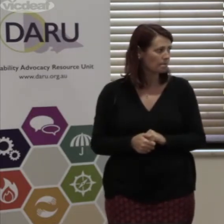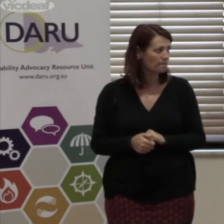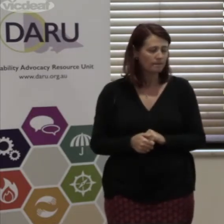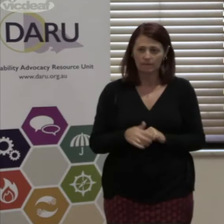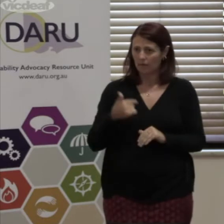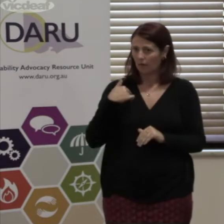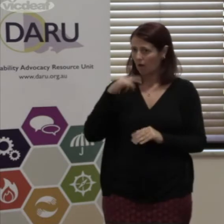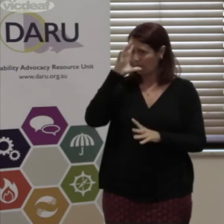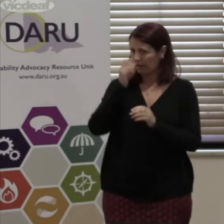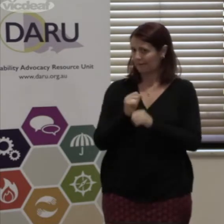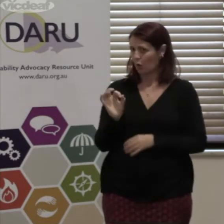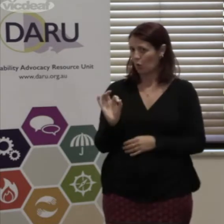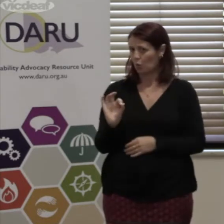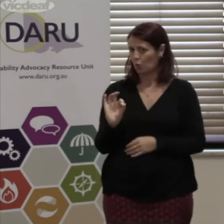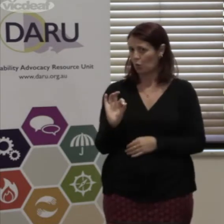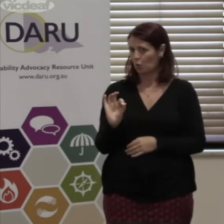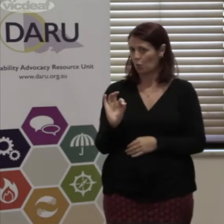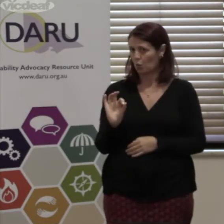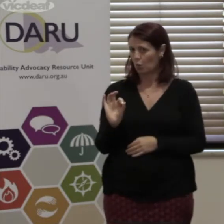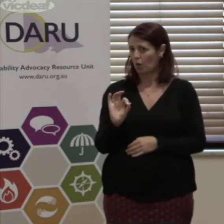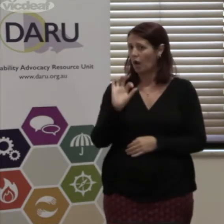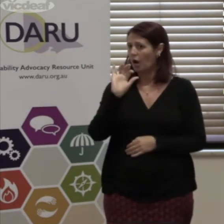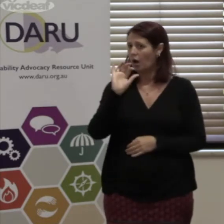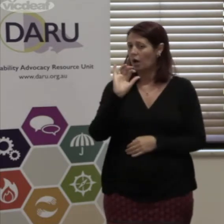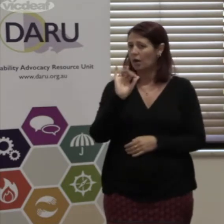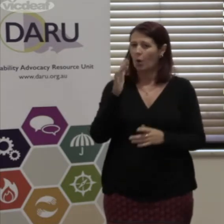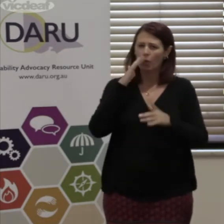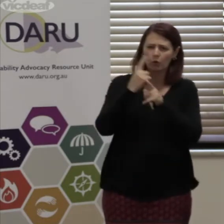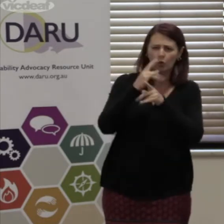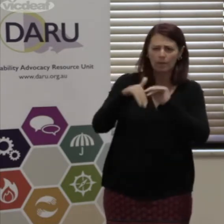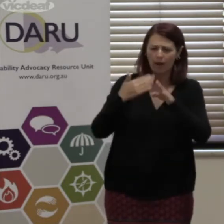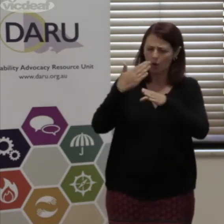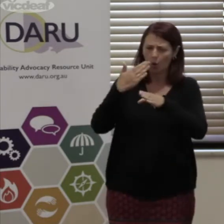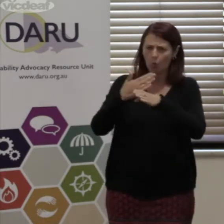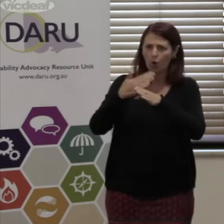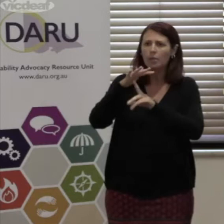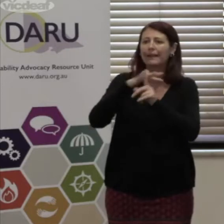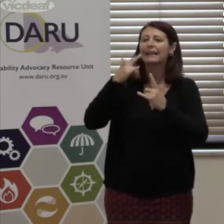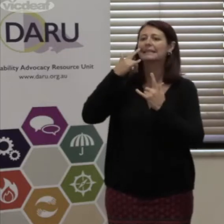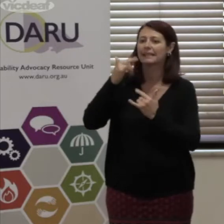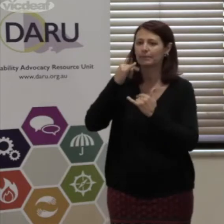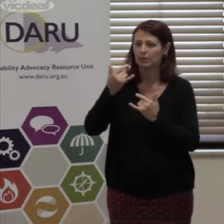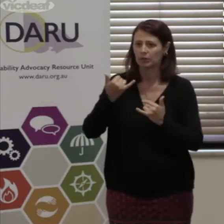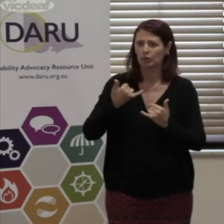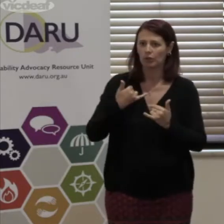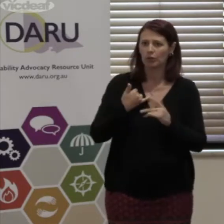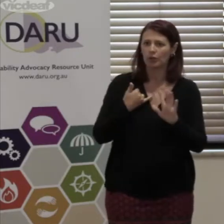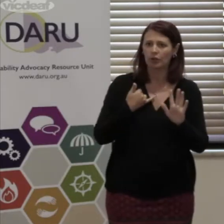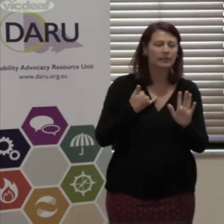I don't believe so. You'll possibly have to talk. When you talk about a work-based assessment, it depends what you're talking